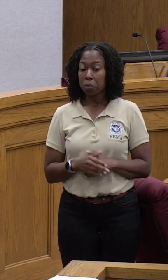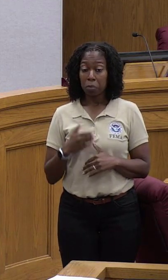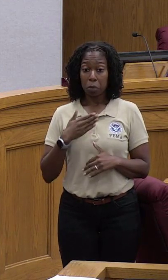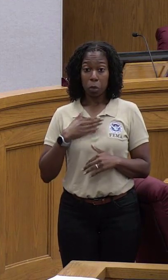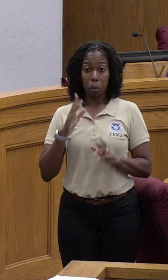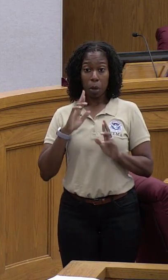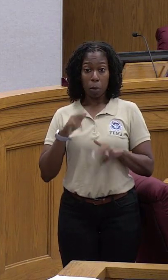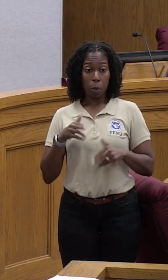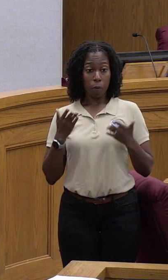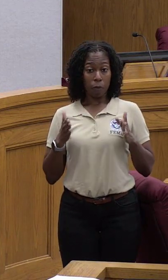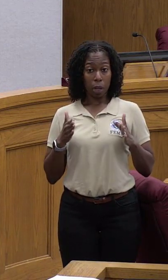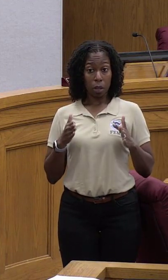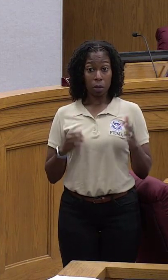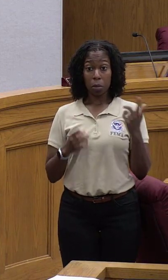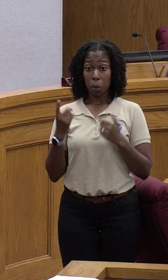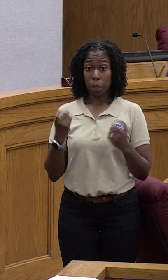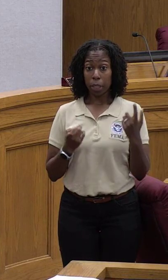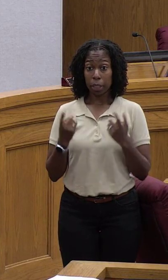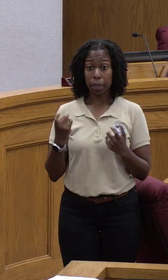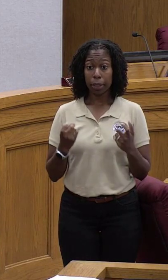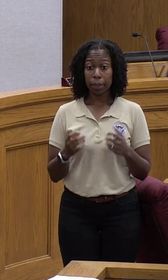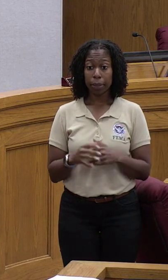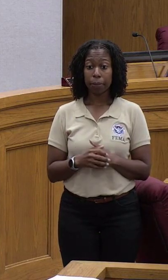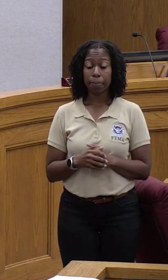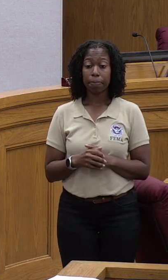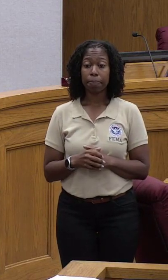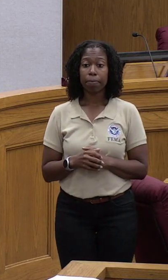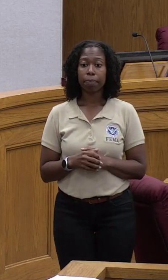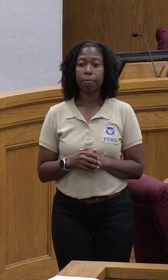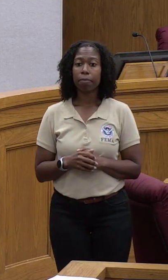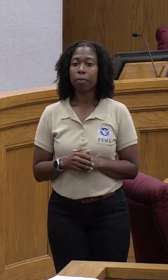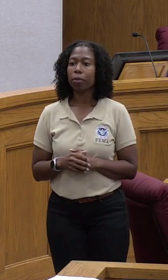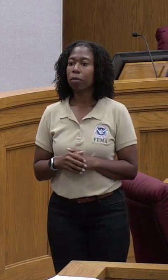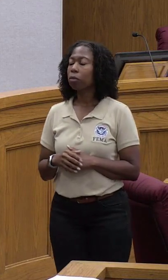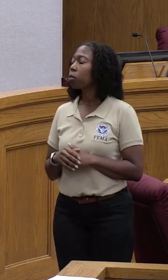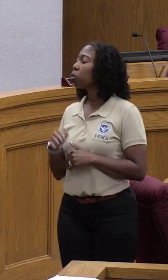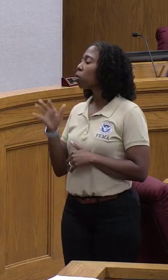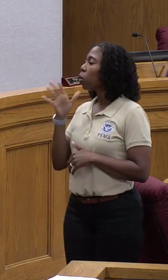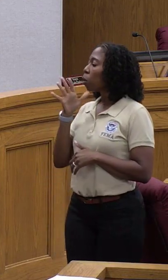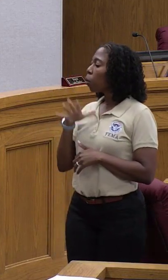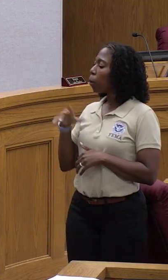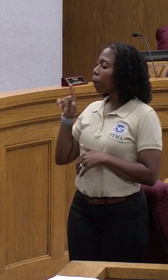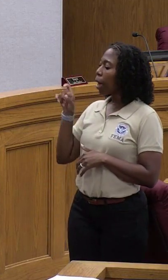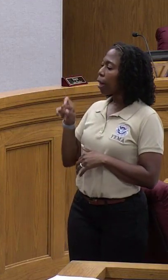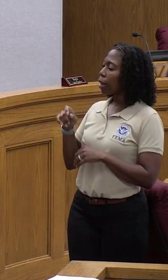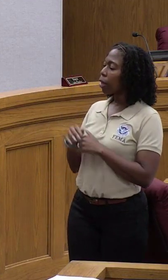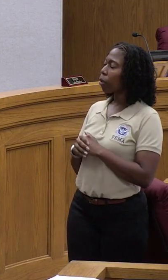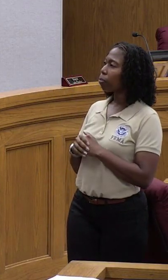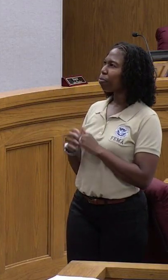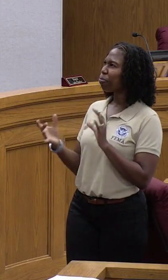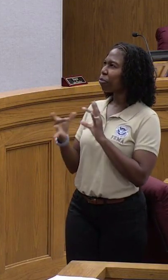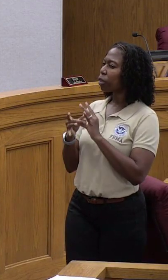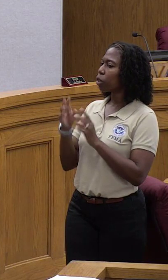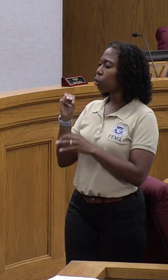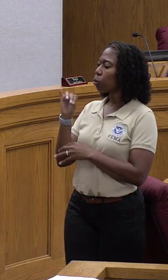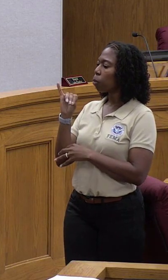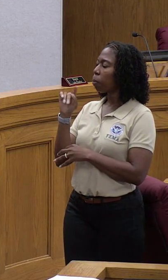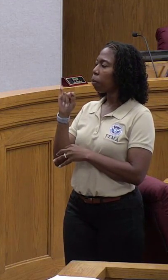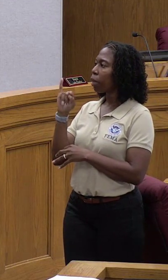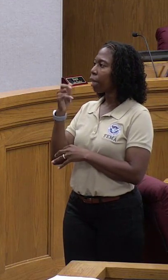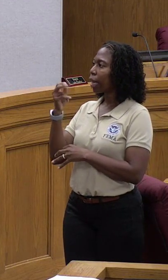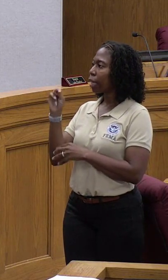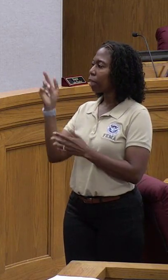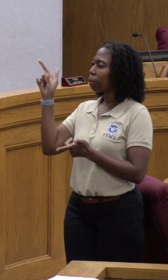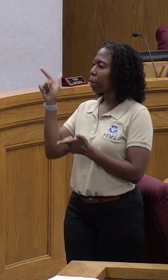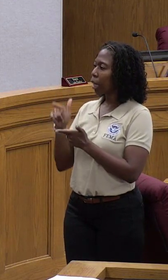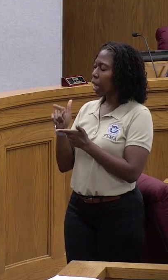my remarks, subject to any questions. I just wanted to ask about the mitigation. It